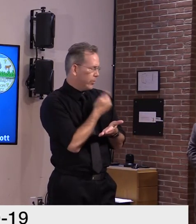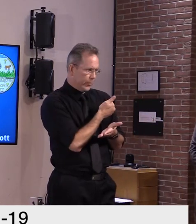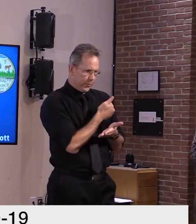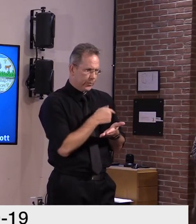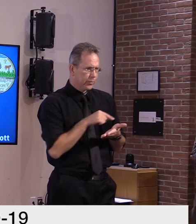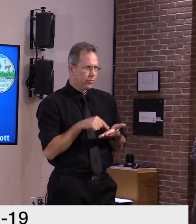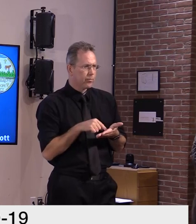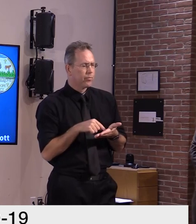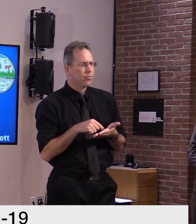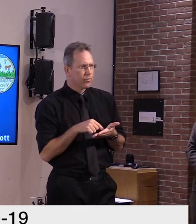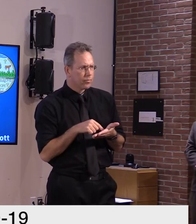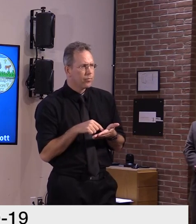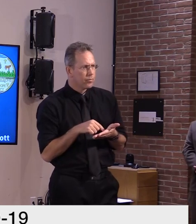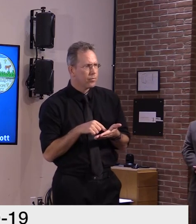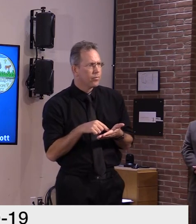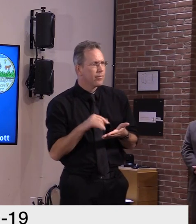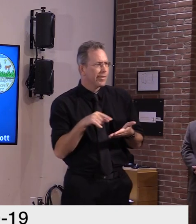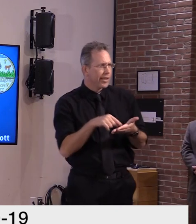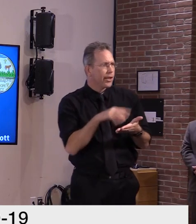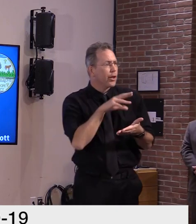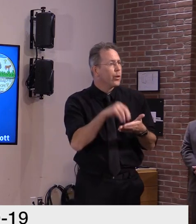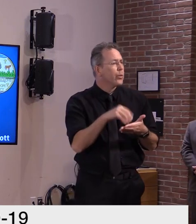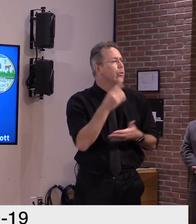That also includes Dartmouth